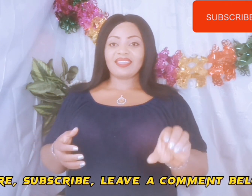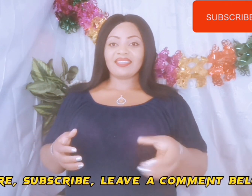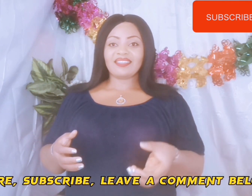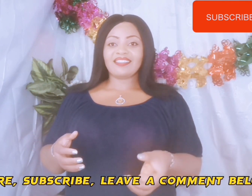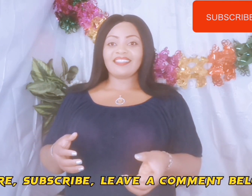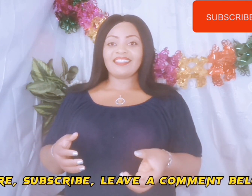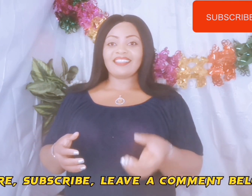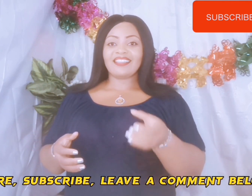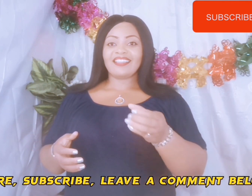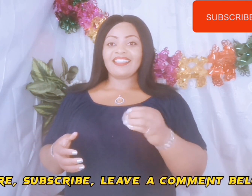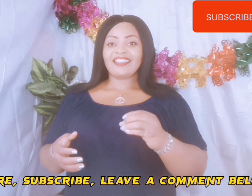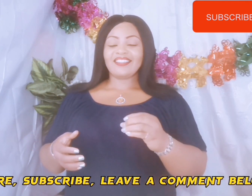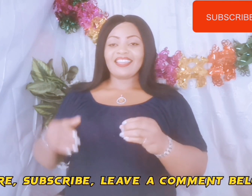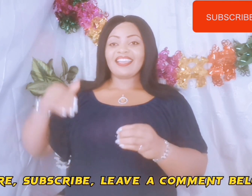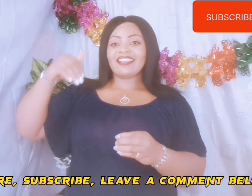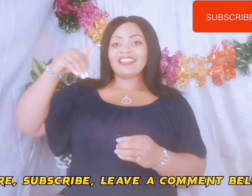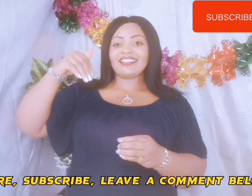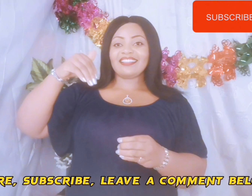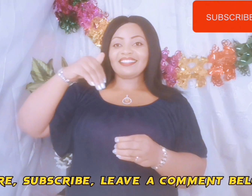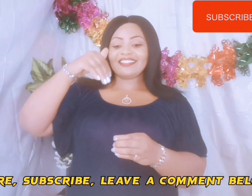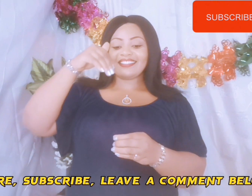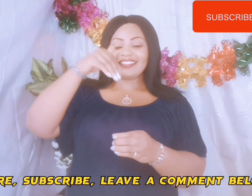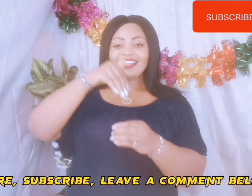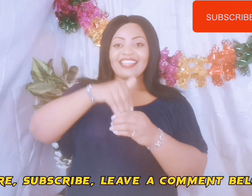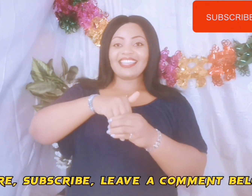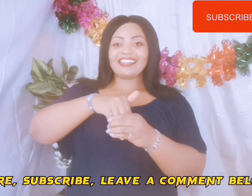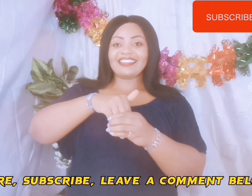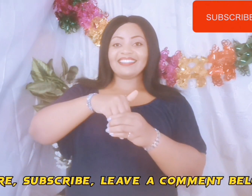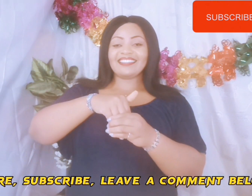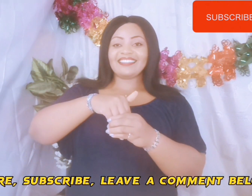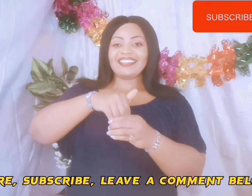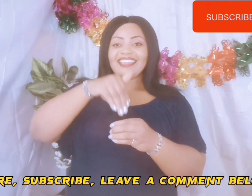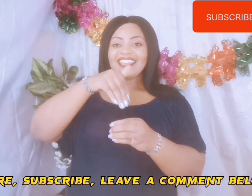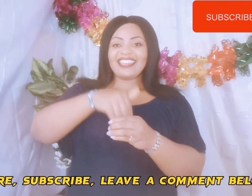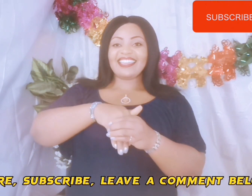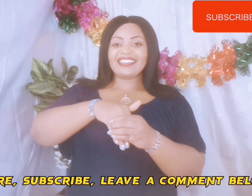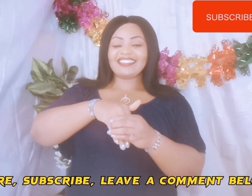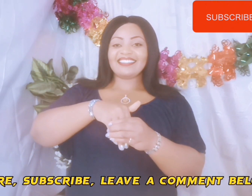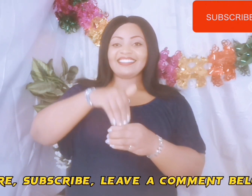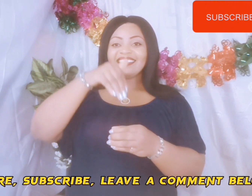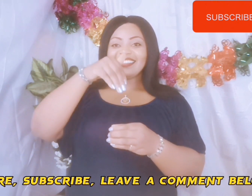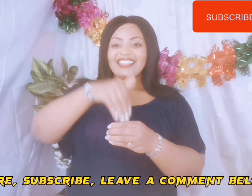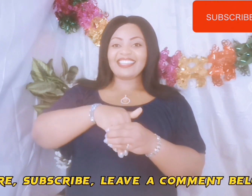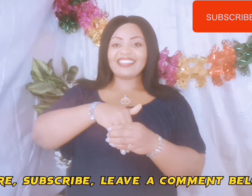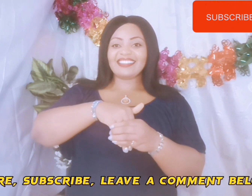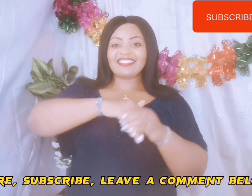for instance, in the house, okay, in, just give us this in,